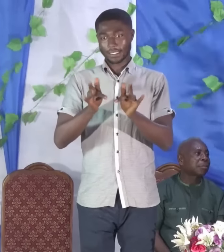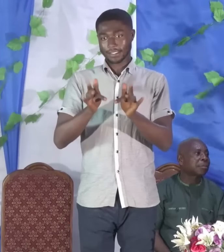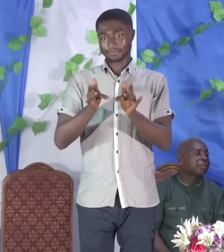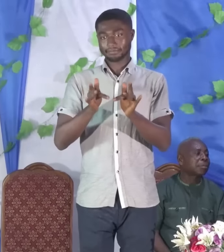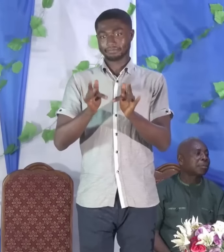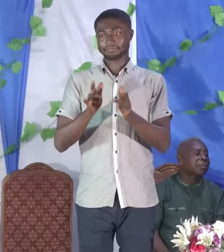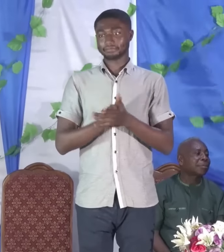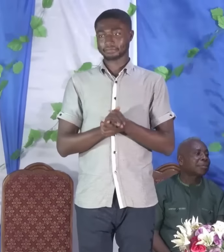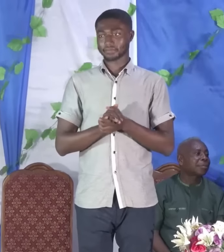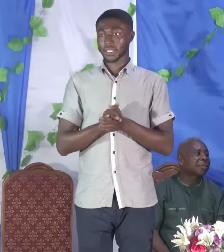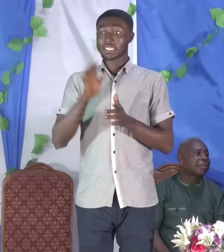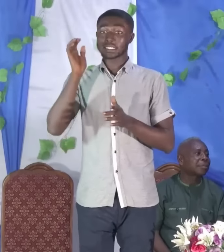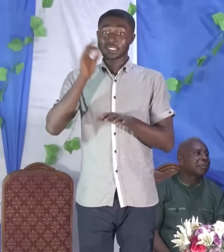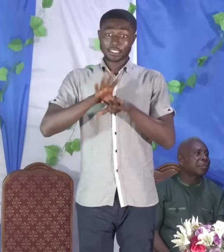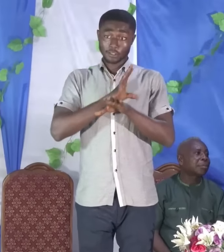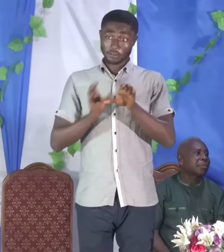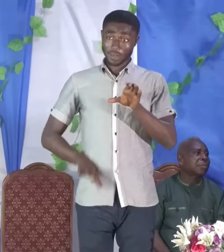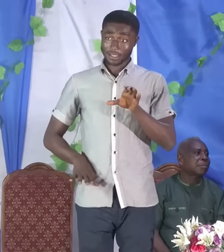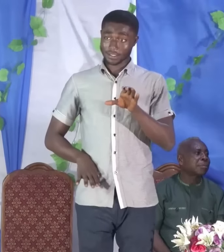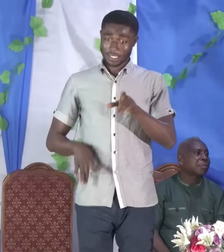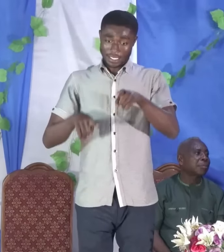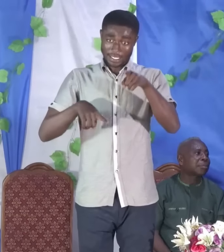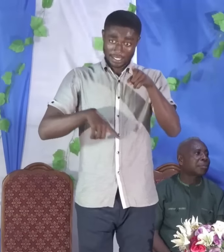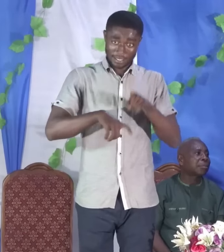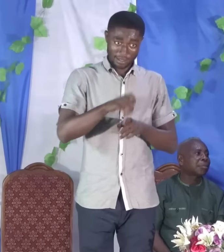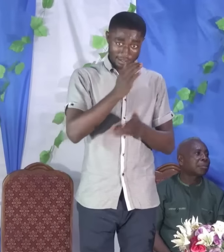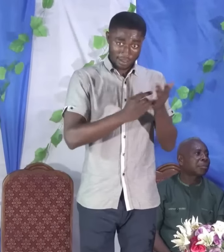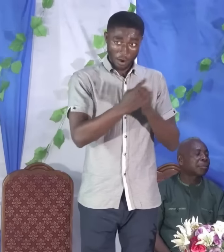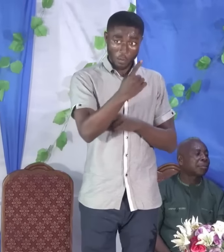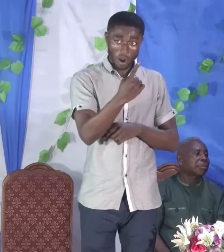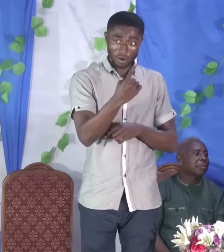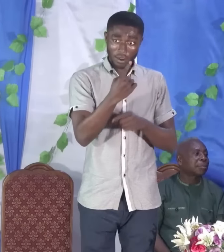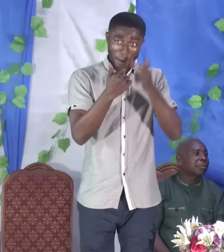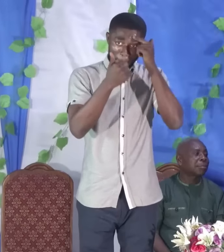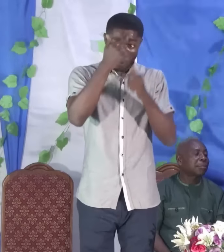sir Church of Christ a discipleship will be sir or your true father